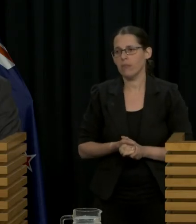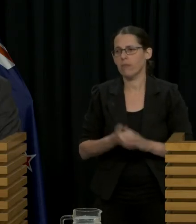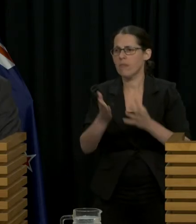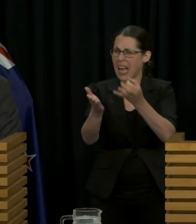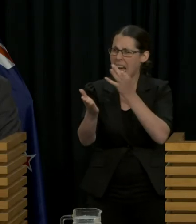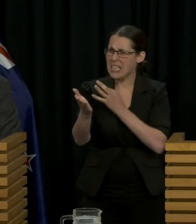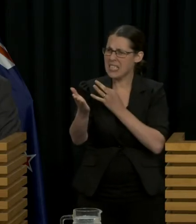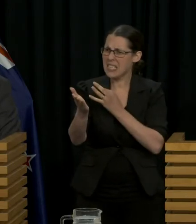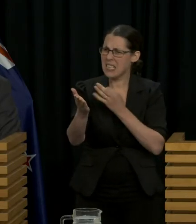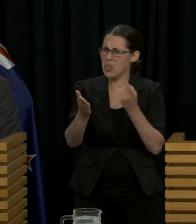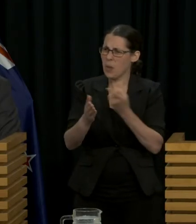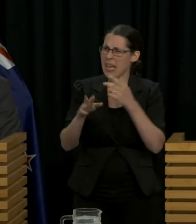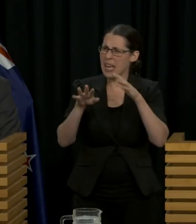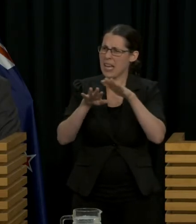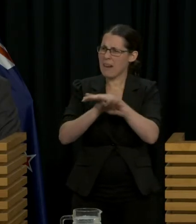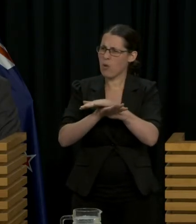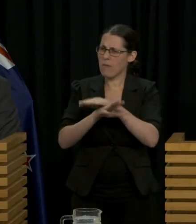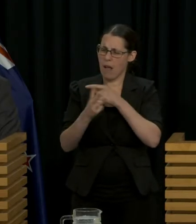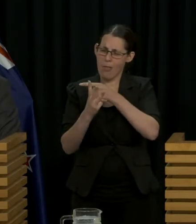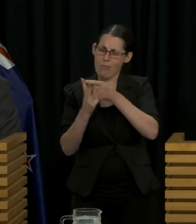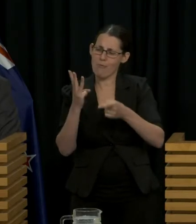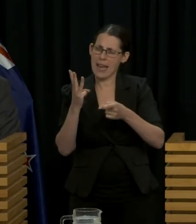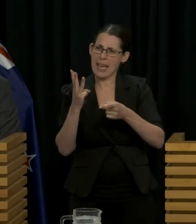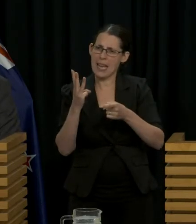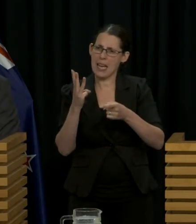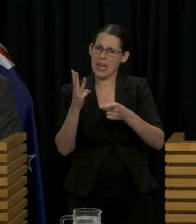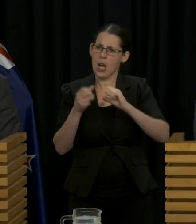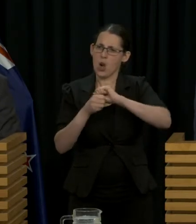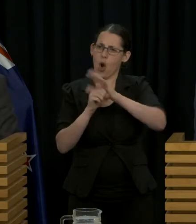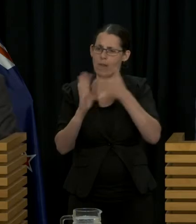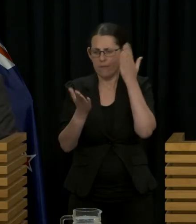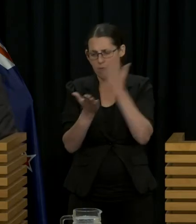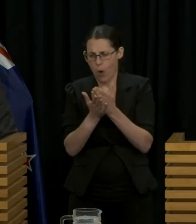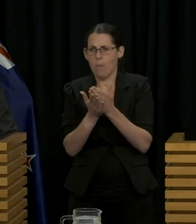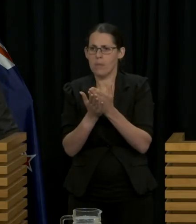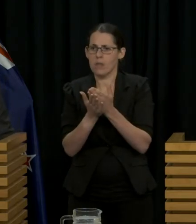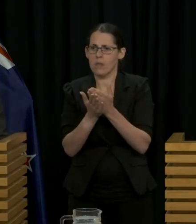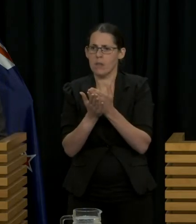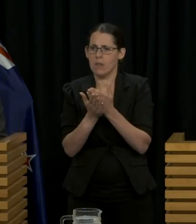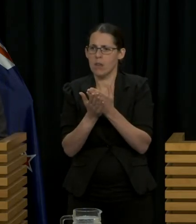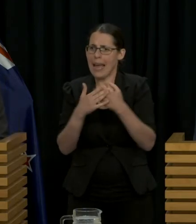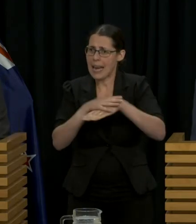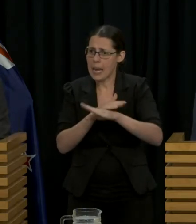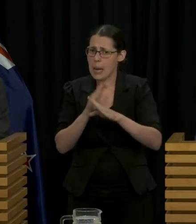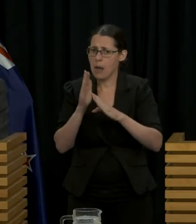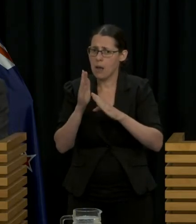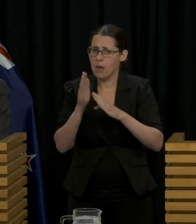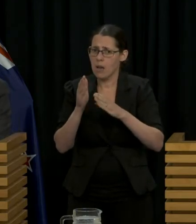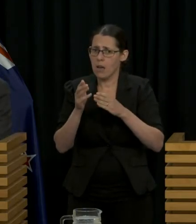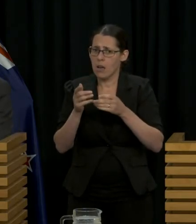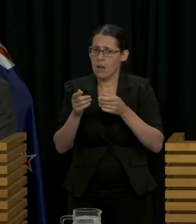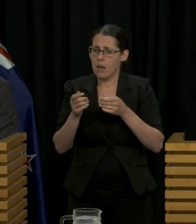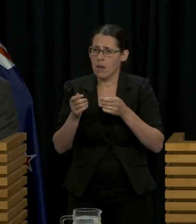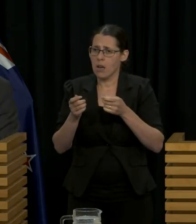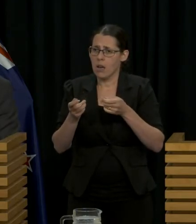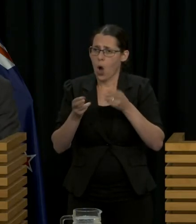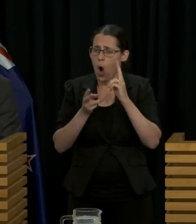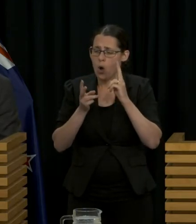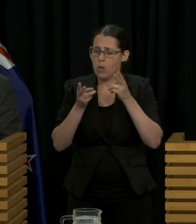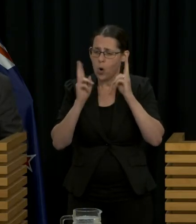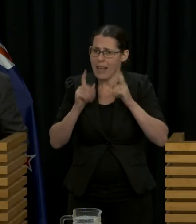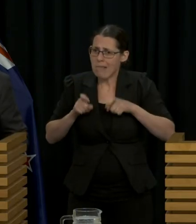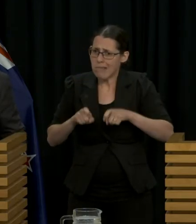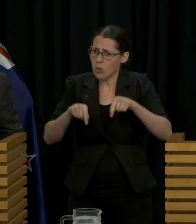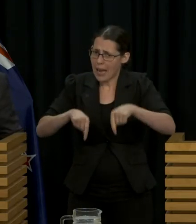cover off the seropositive cases in MIQ today? Because I can't recall that. And if No, we didn't. I was wondering if someone would ask me. It will be in our media